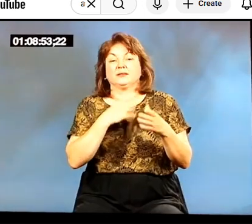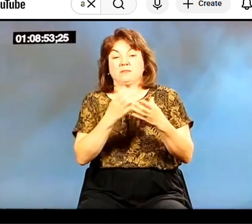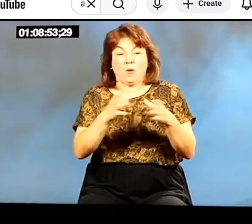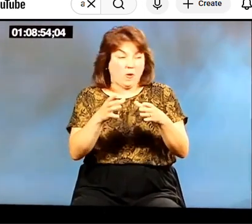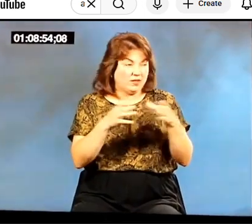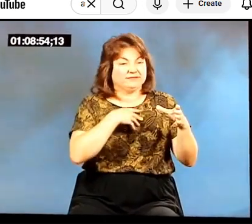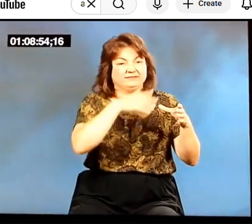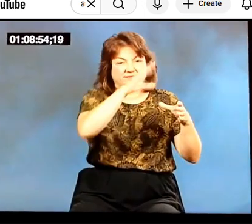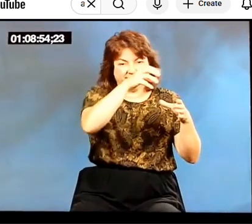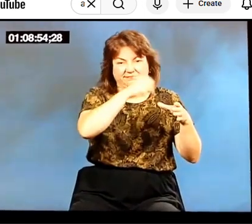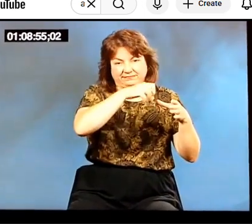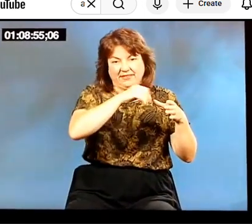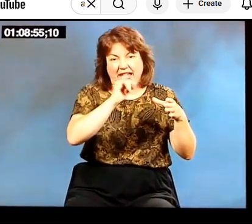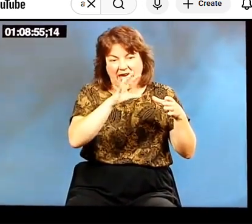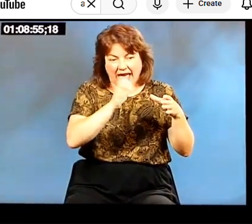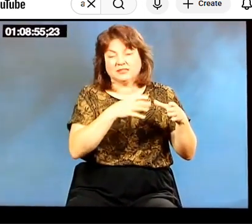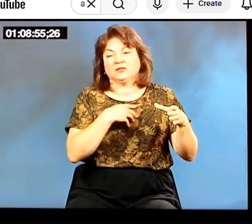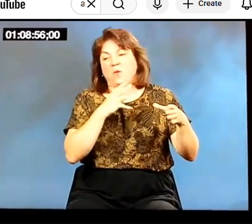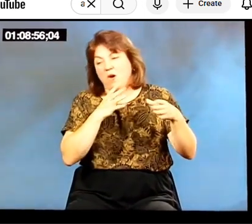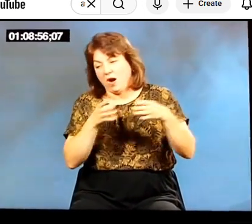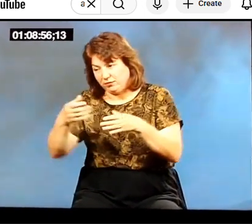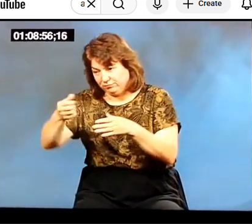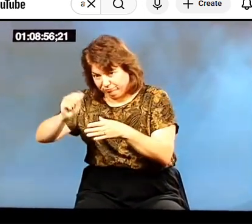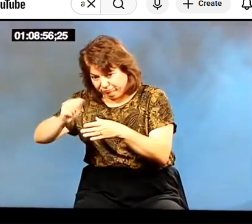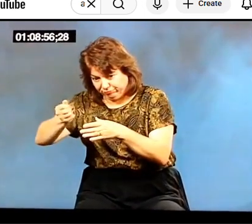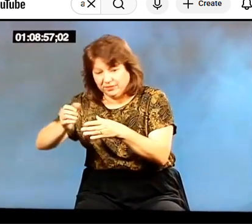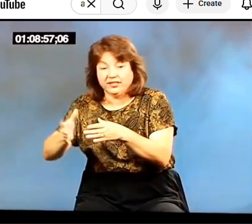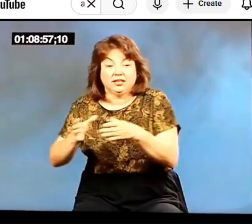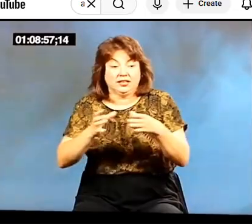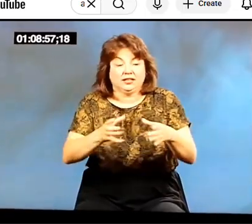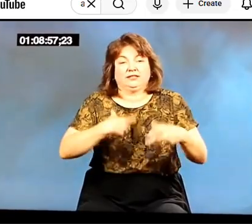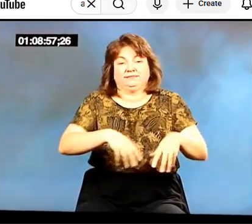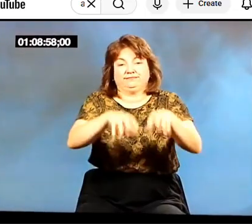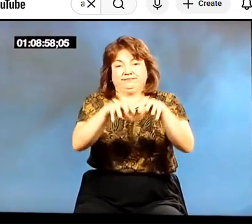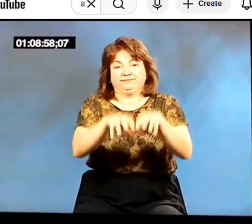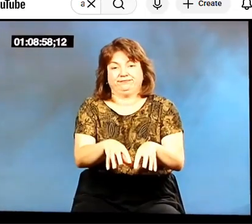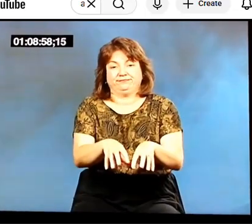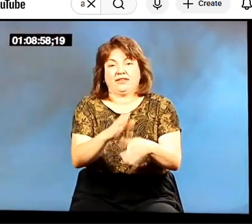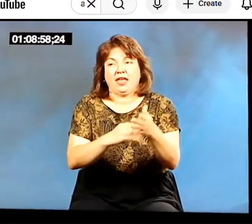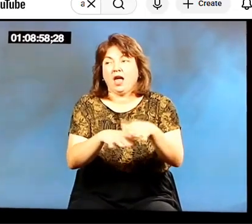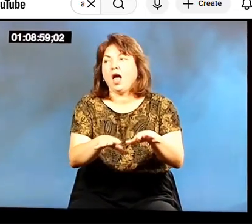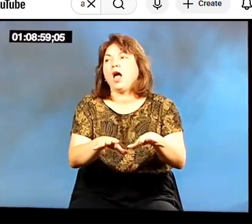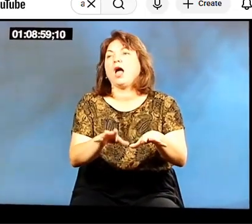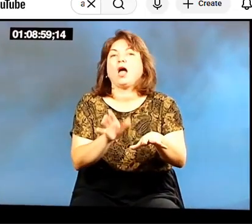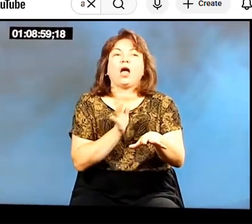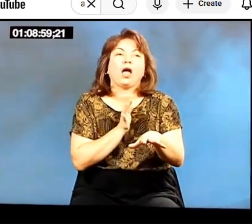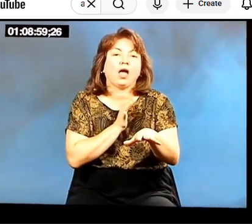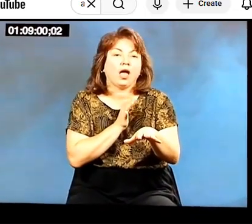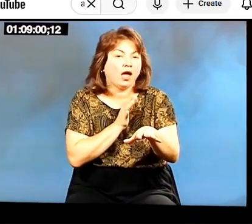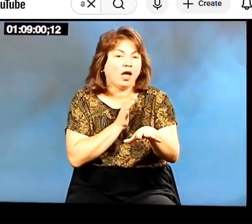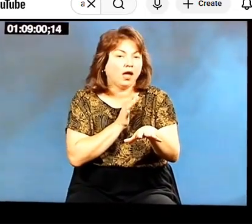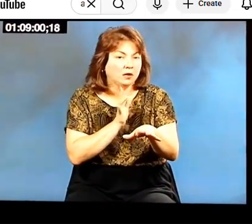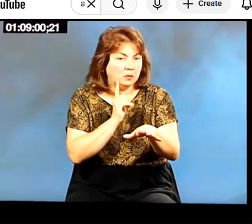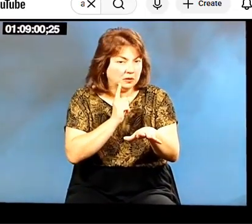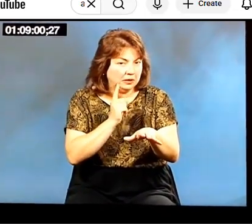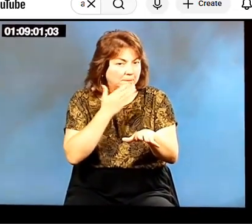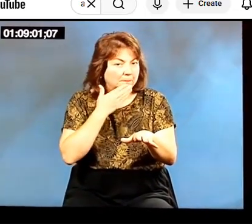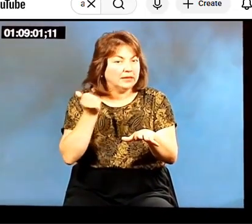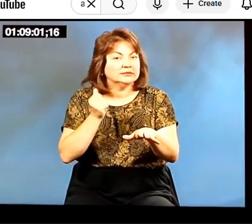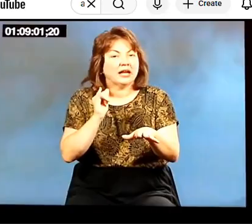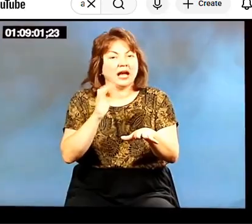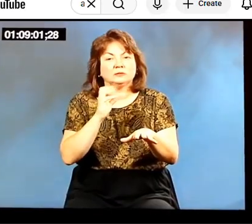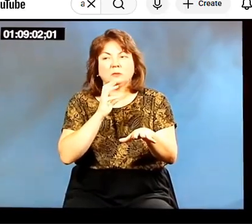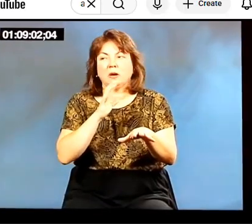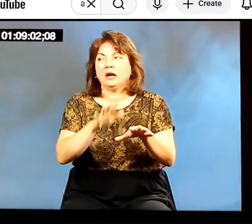that I would get a bowl of ice water. And that's what I did. I went and grabbed a bowl, filled it with ice, poured some water, and I sat there. I